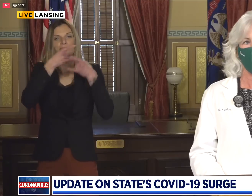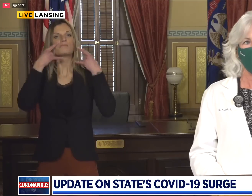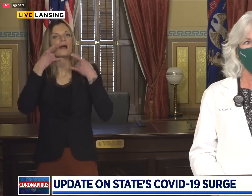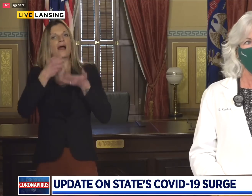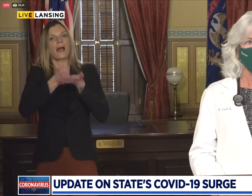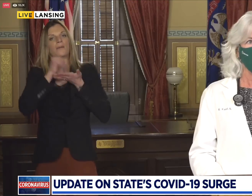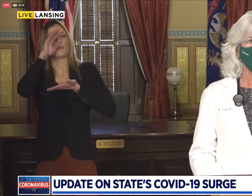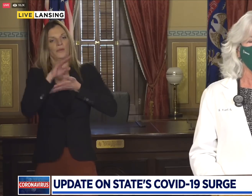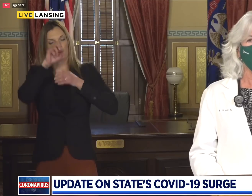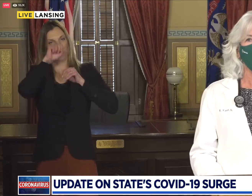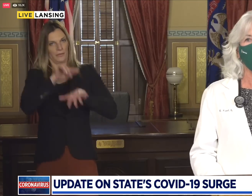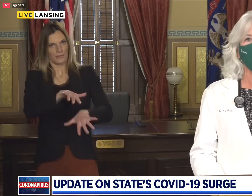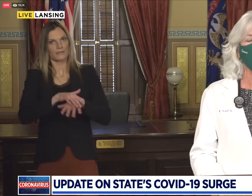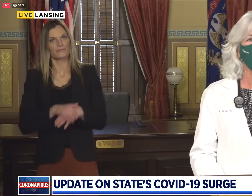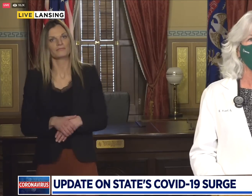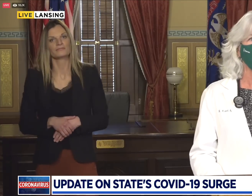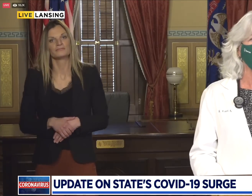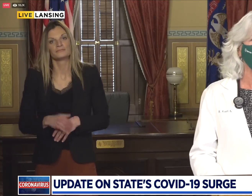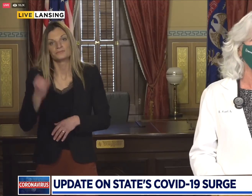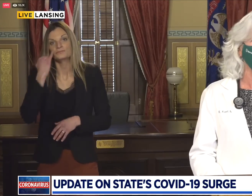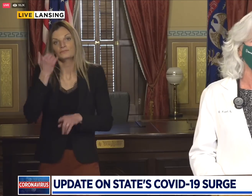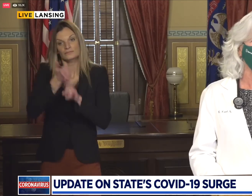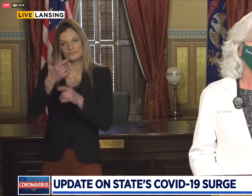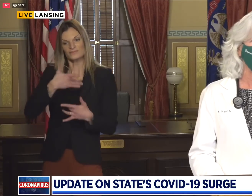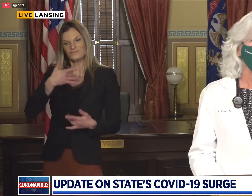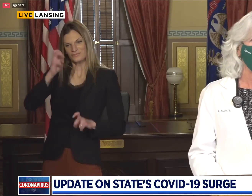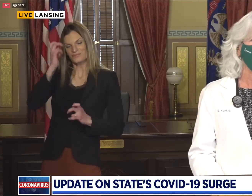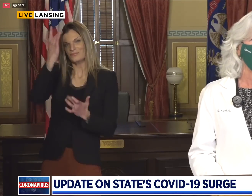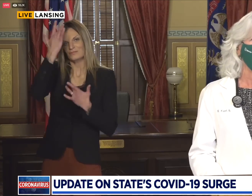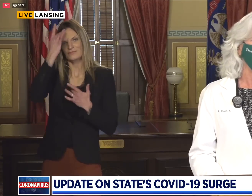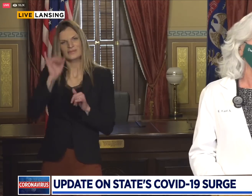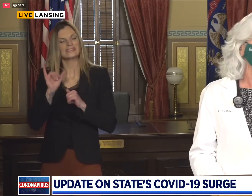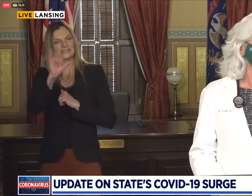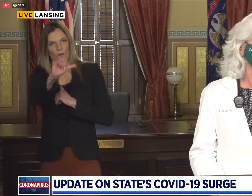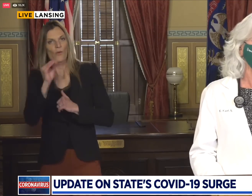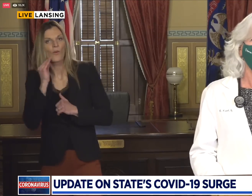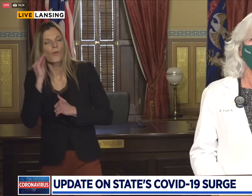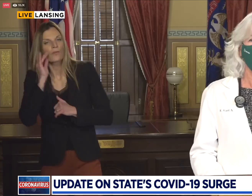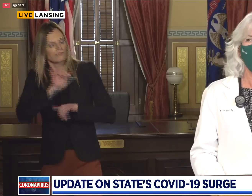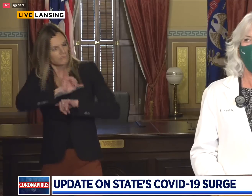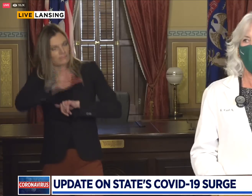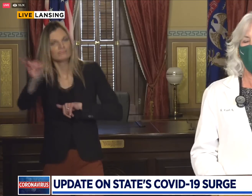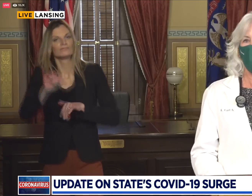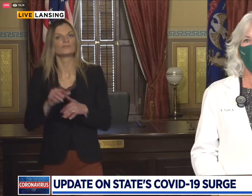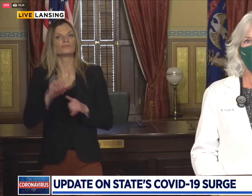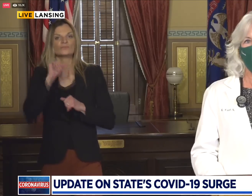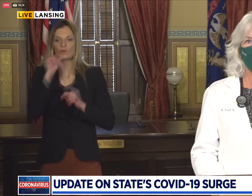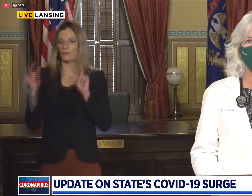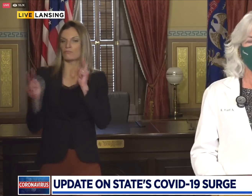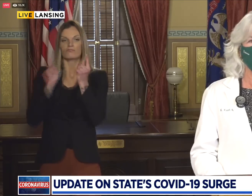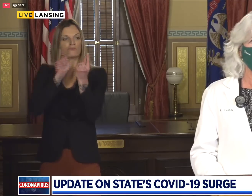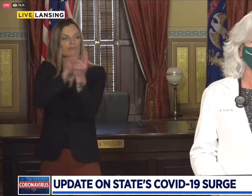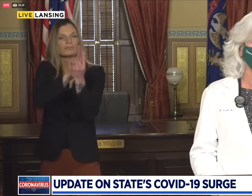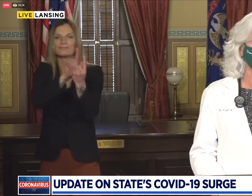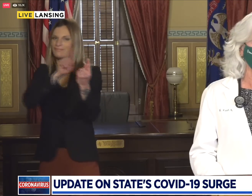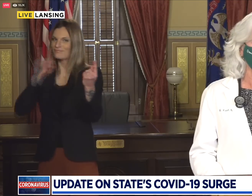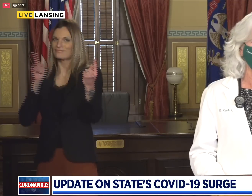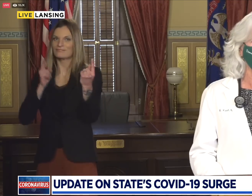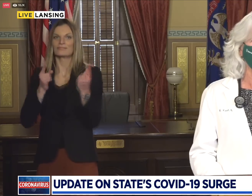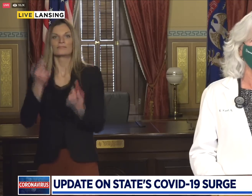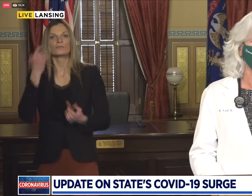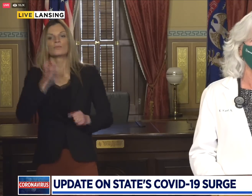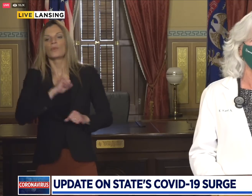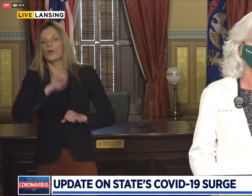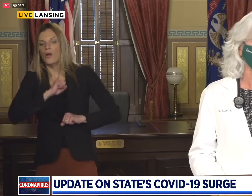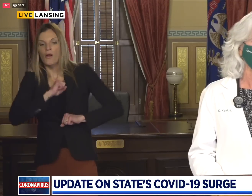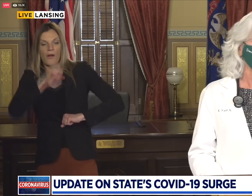not. If you're sick, stay home. Don't get within 6 feet of another person where you could accidentally cough or